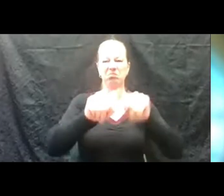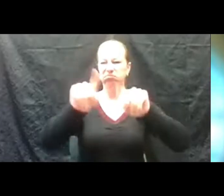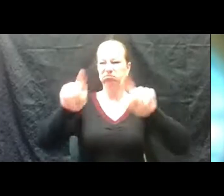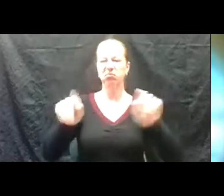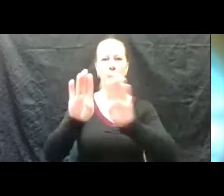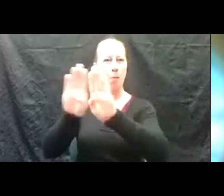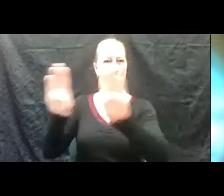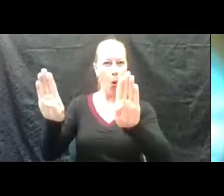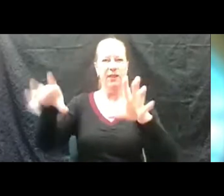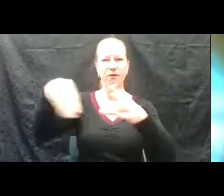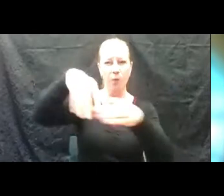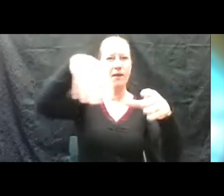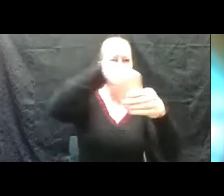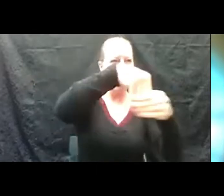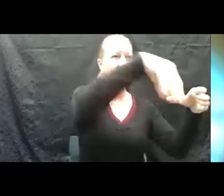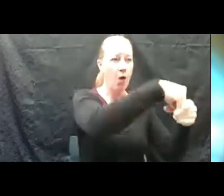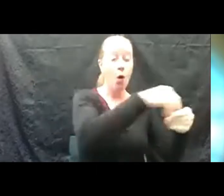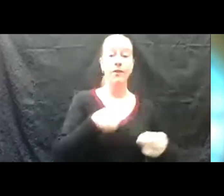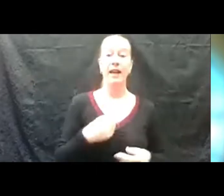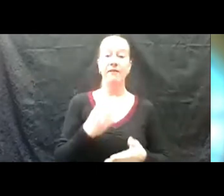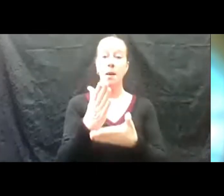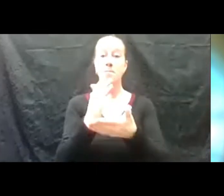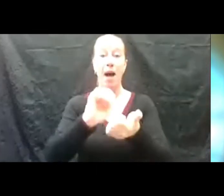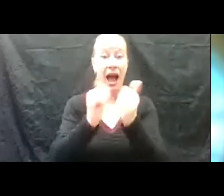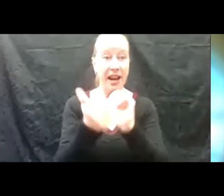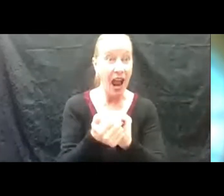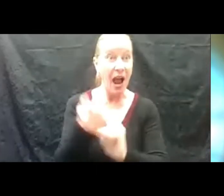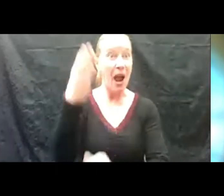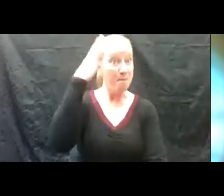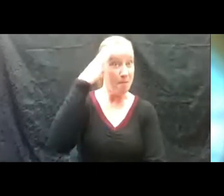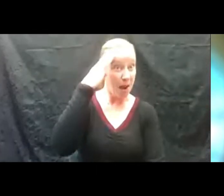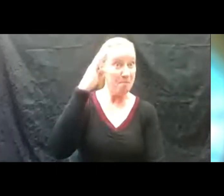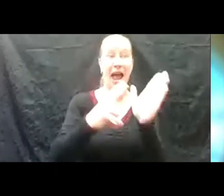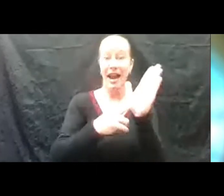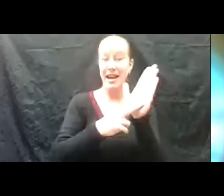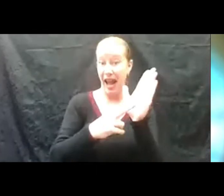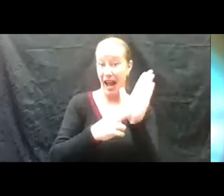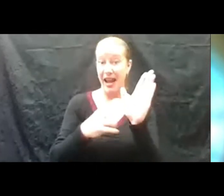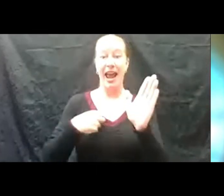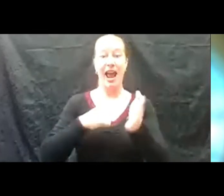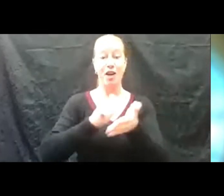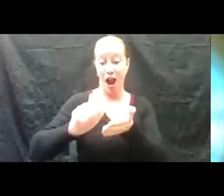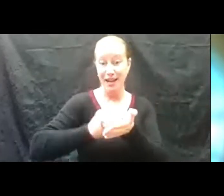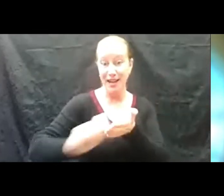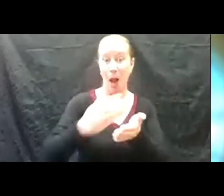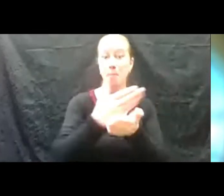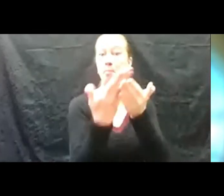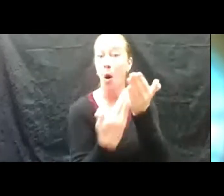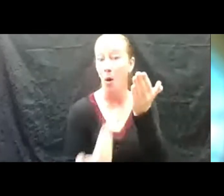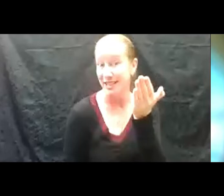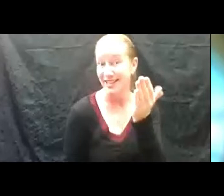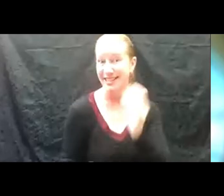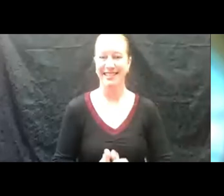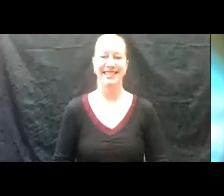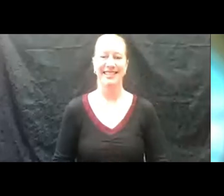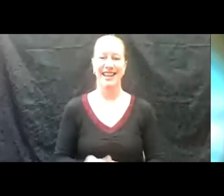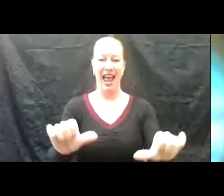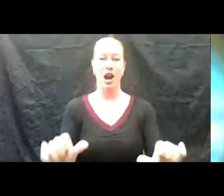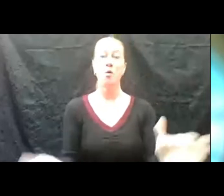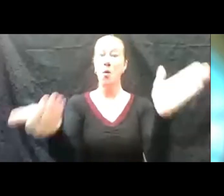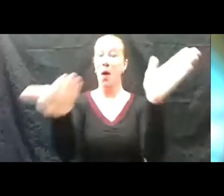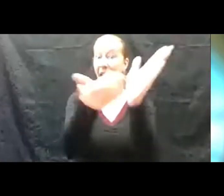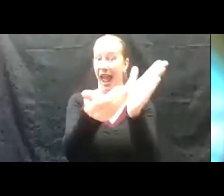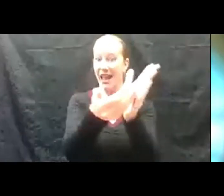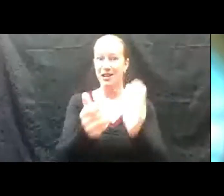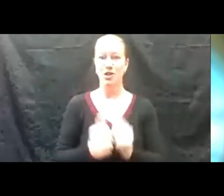also finds time to be a partner, a mom, a nana, a keen singer, writer, and poet. And I would add to that to